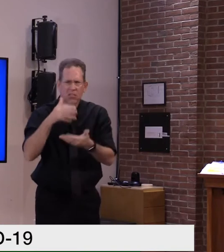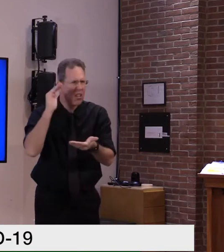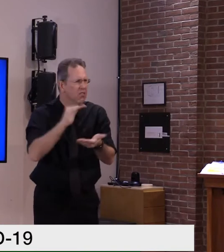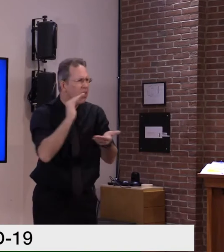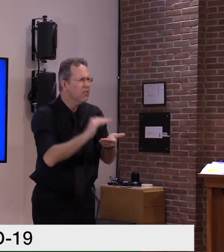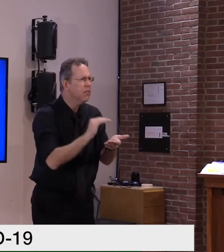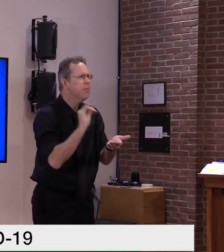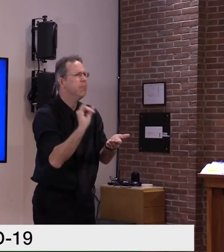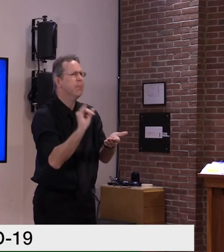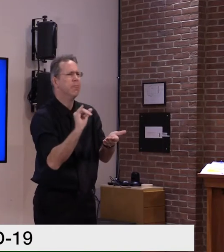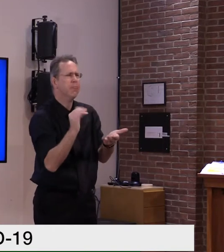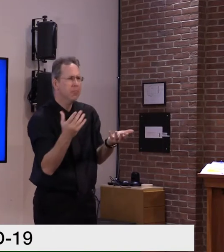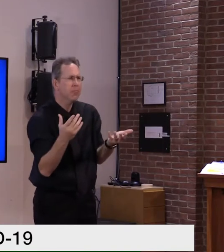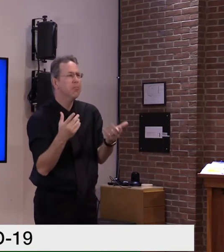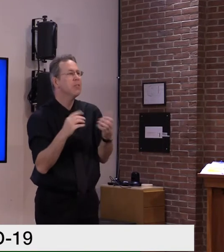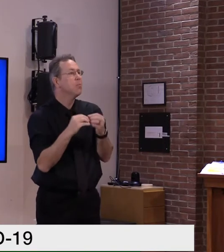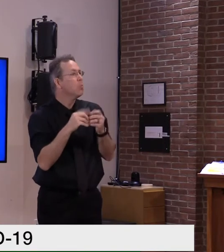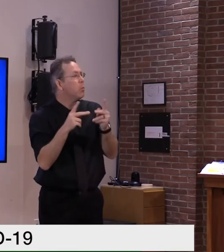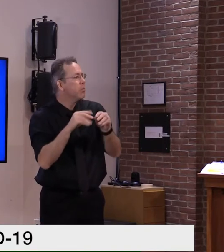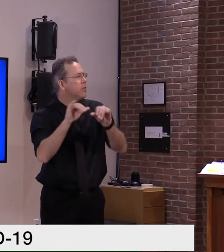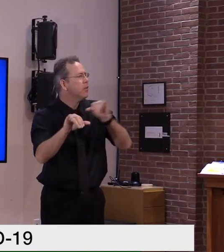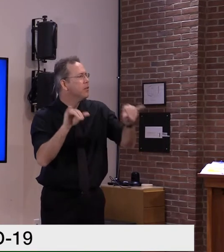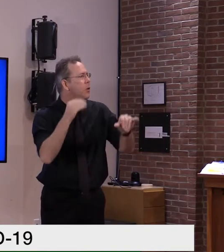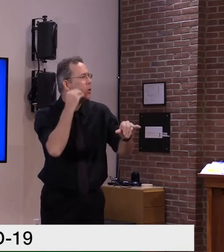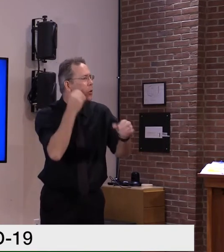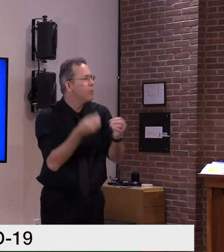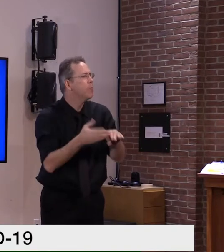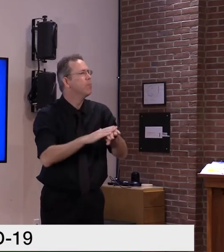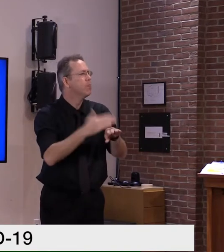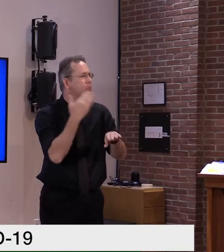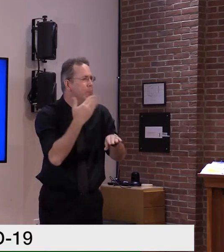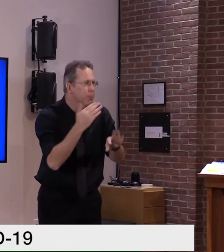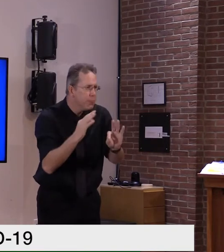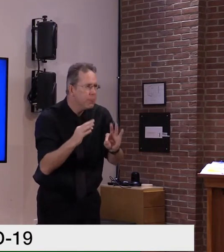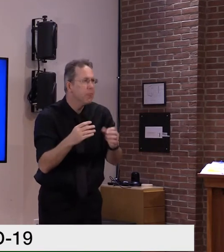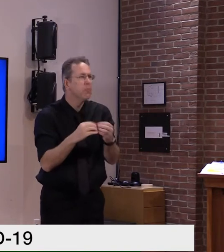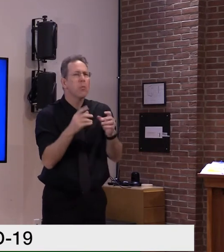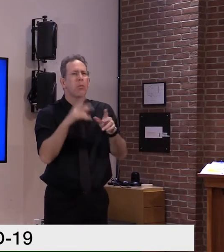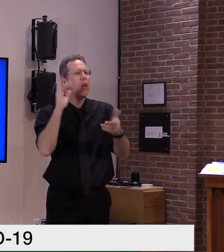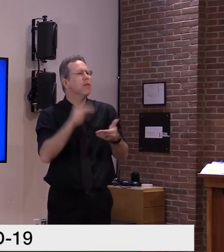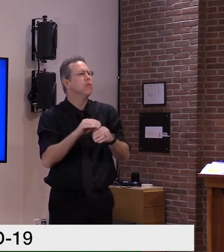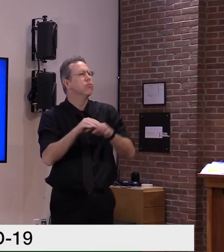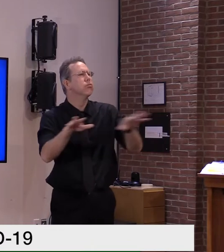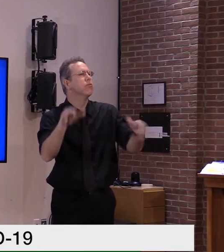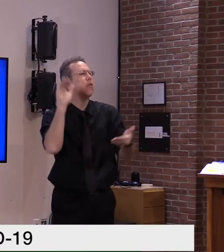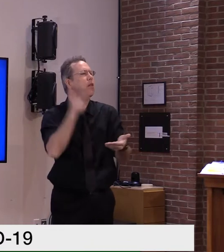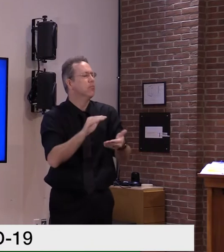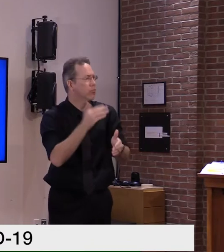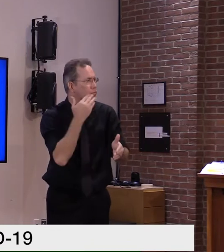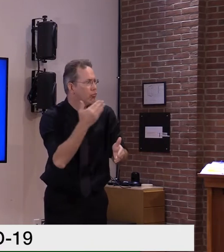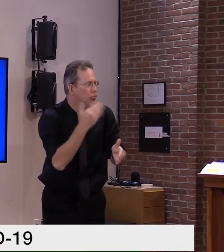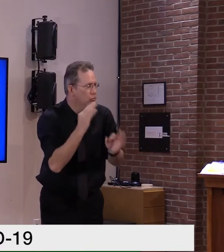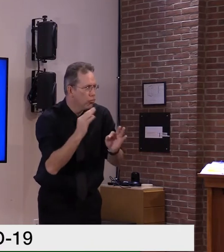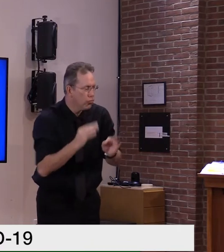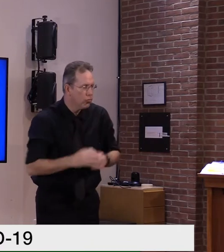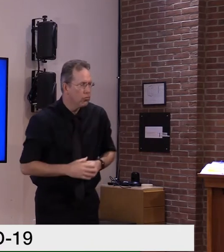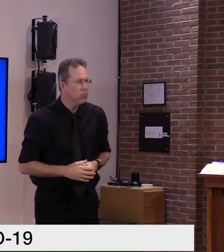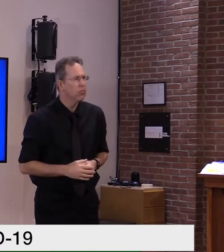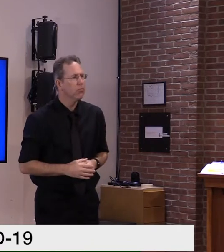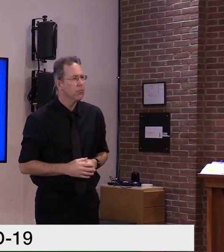the virus to spread. These sacrifices have resulted in not only a slowing of cases here in